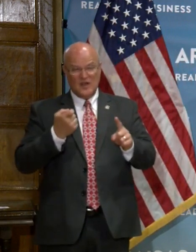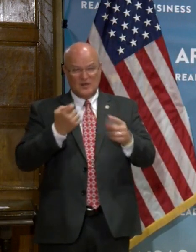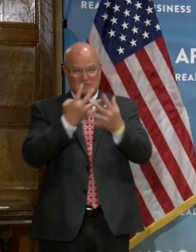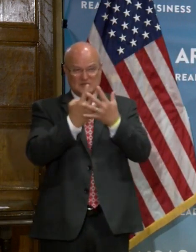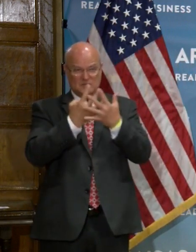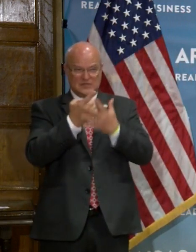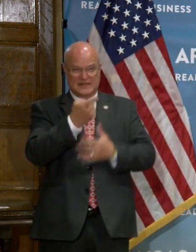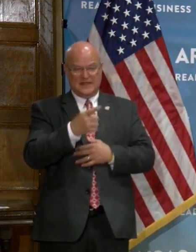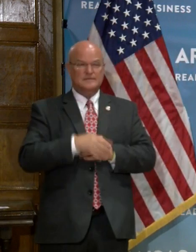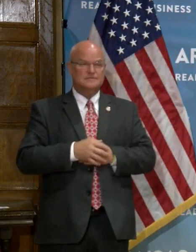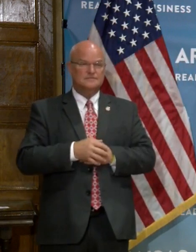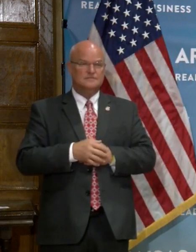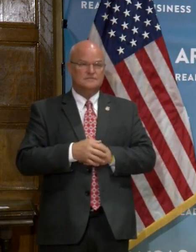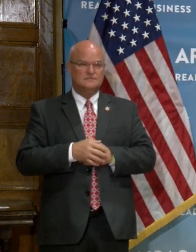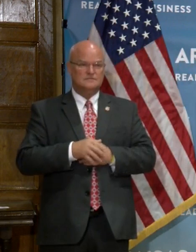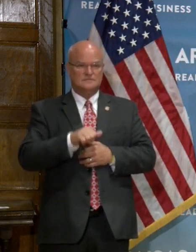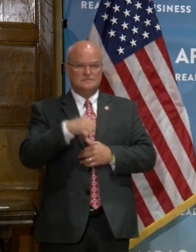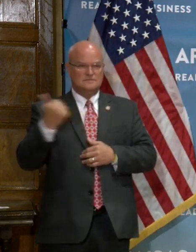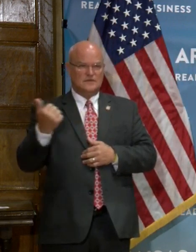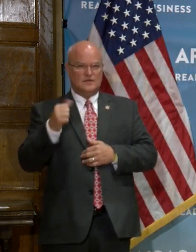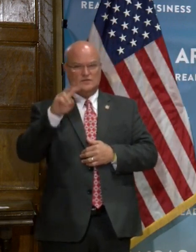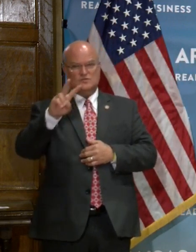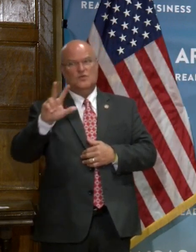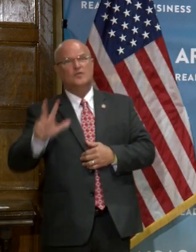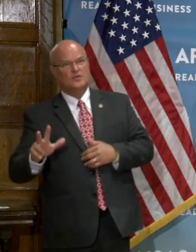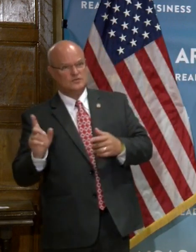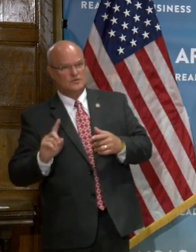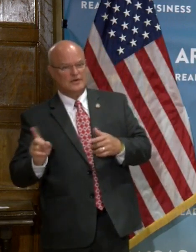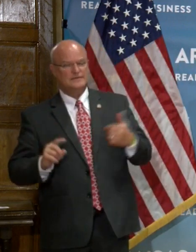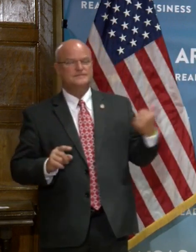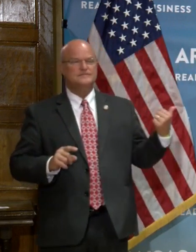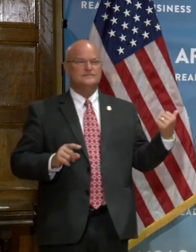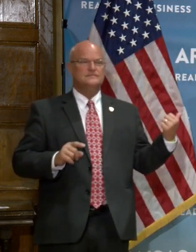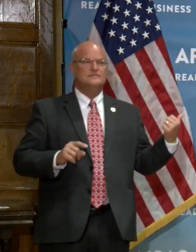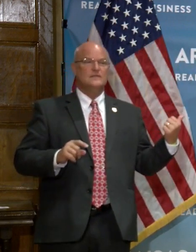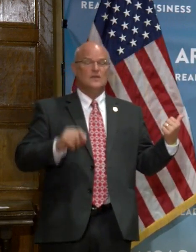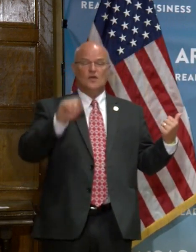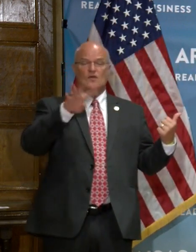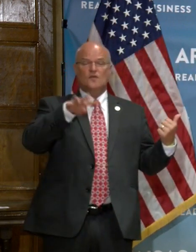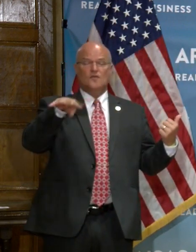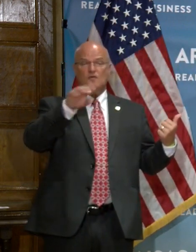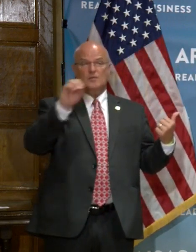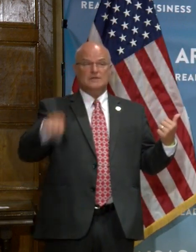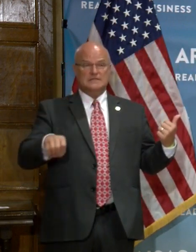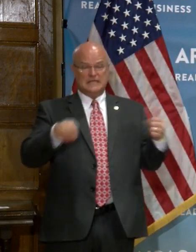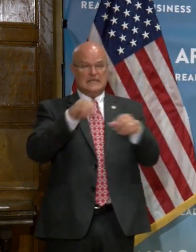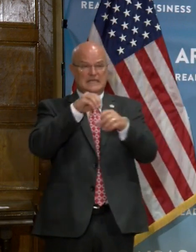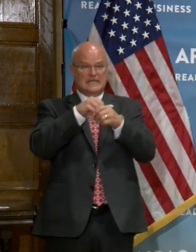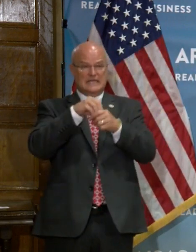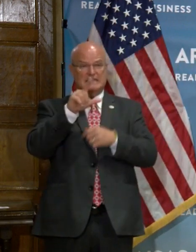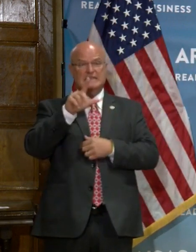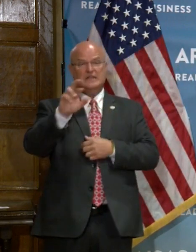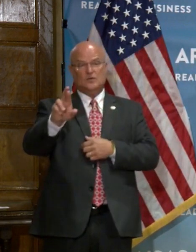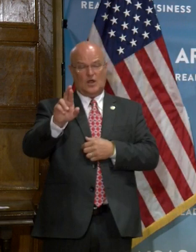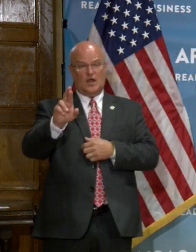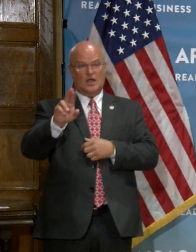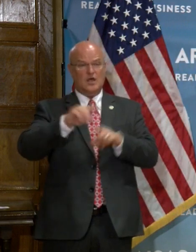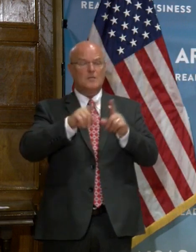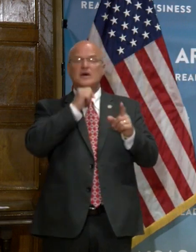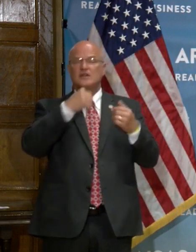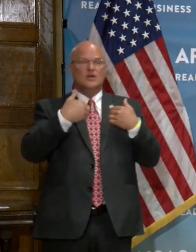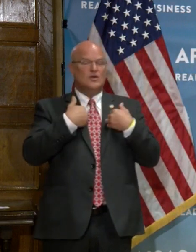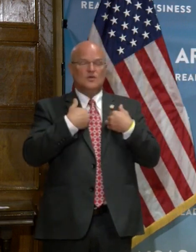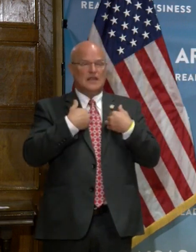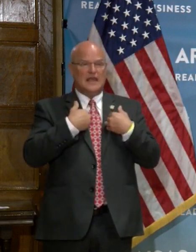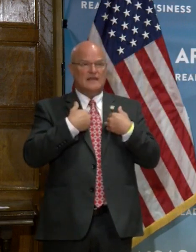Wrightsville unit. What about the other 2/3 of it then? Well, 44% are in Little Rock, but we don't